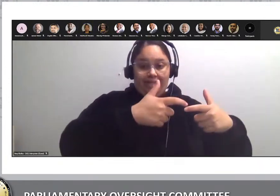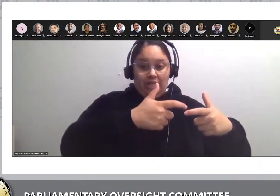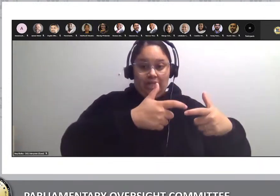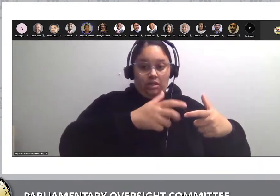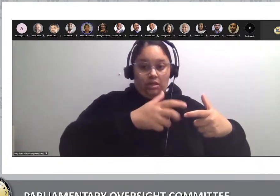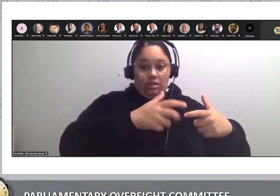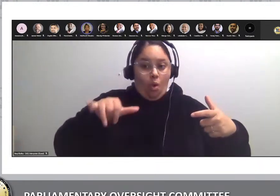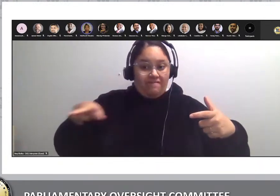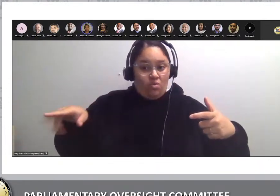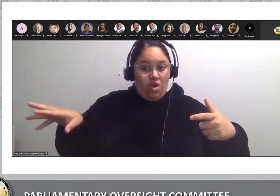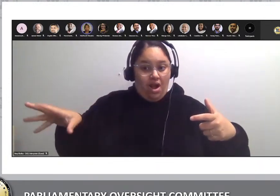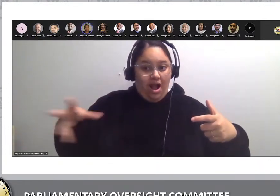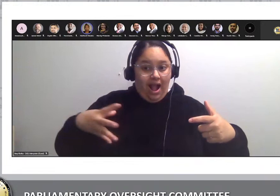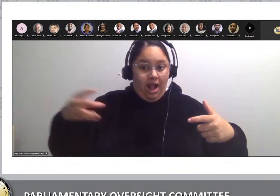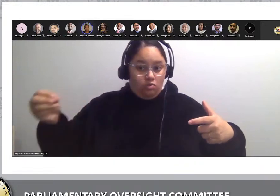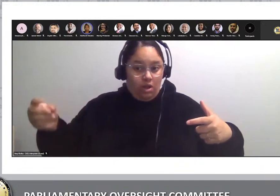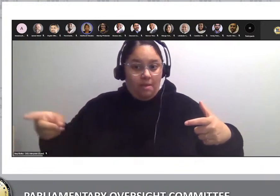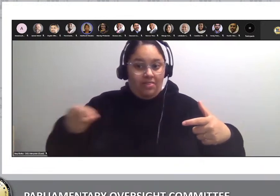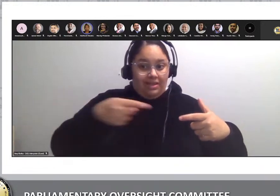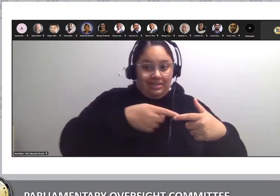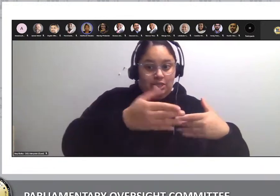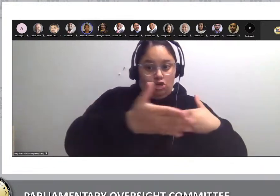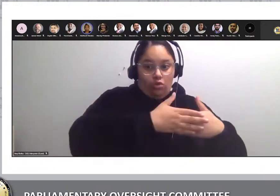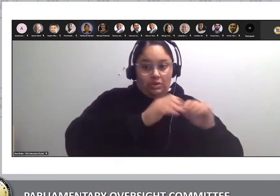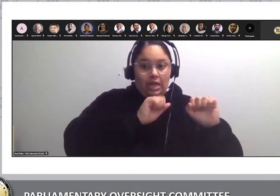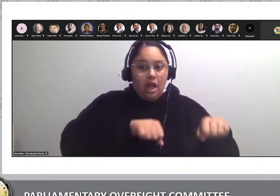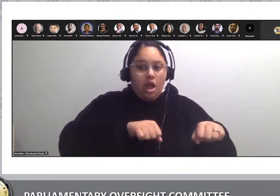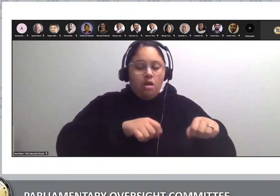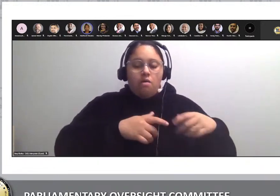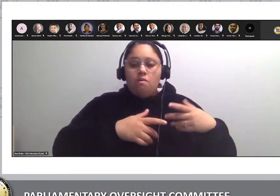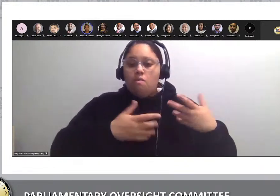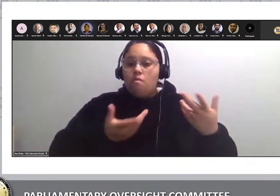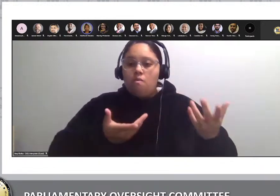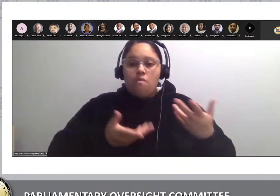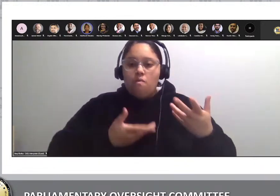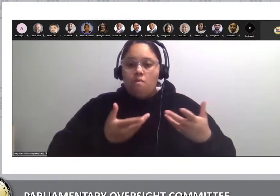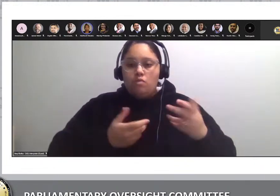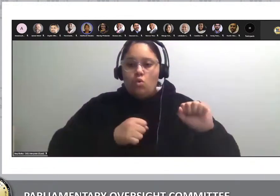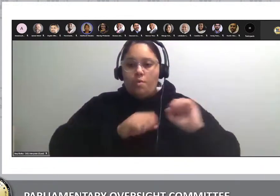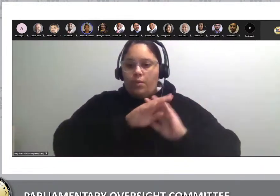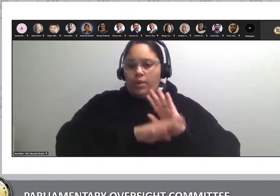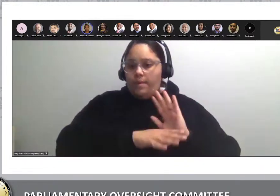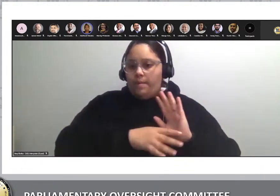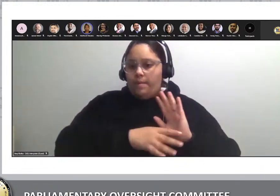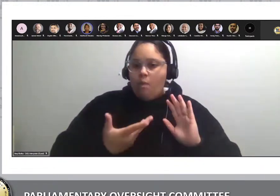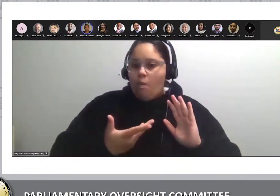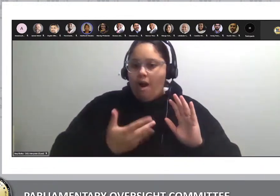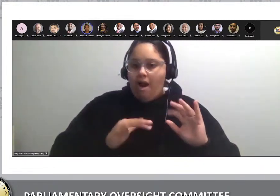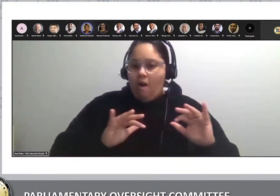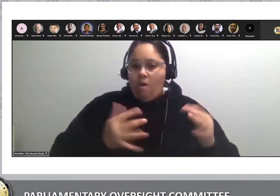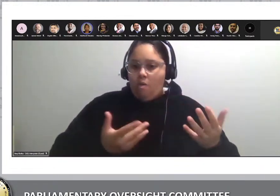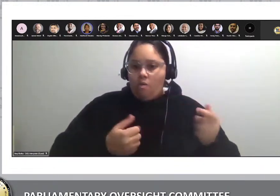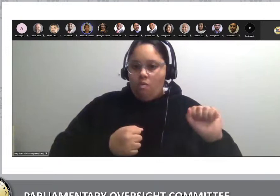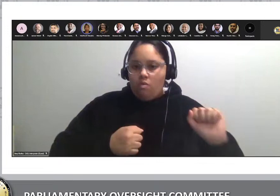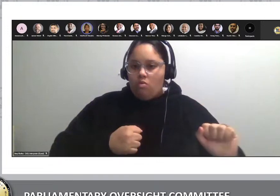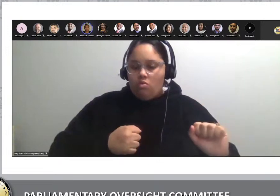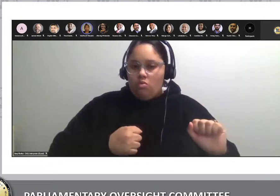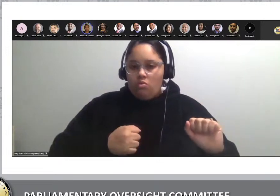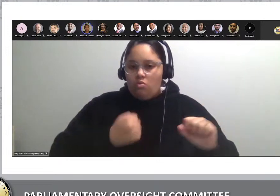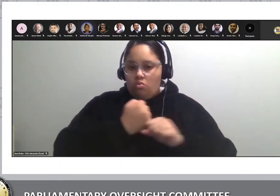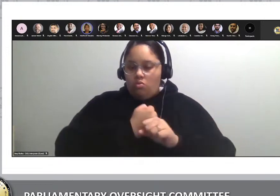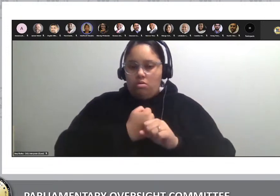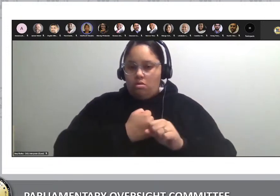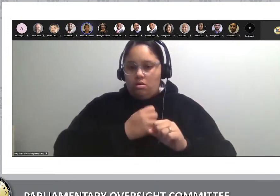the outcomes then that you can close that issue in your program, or how is it going to